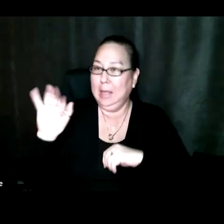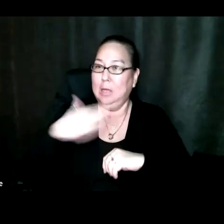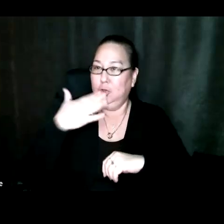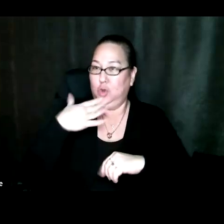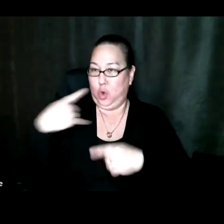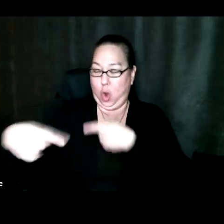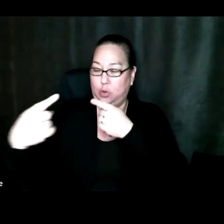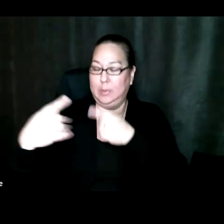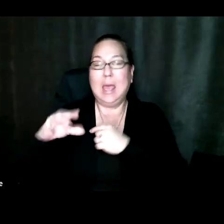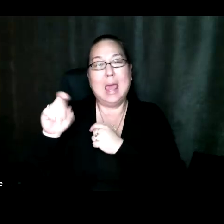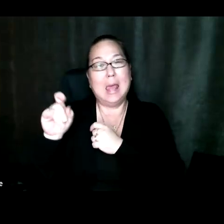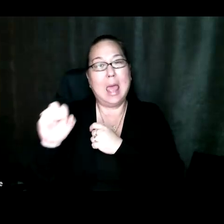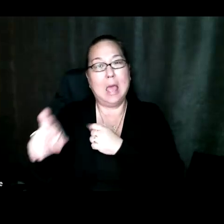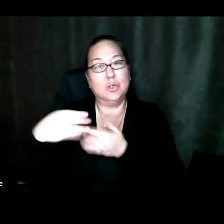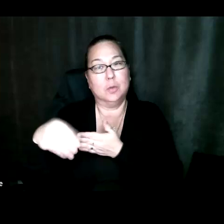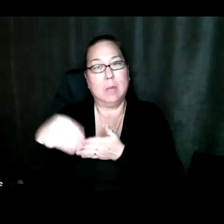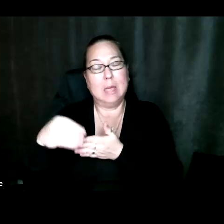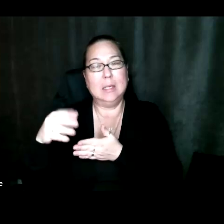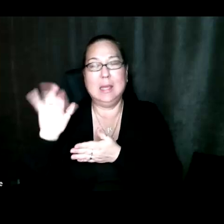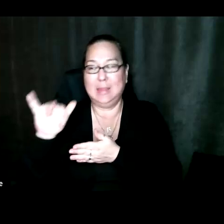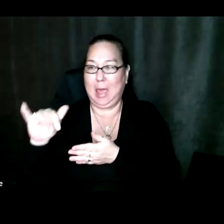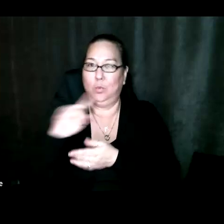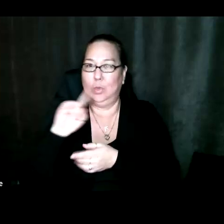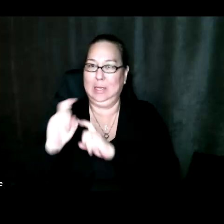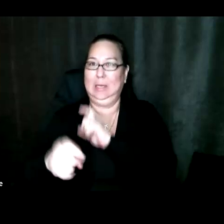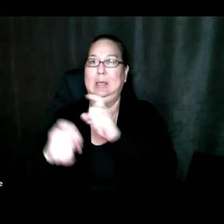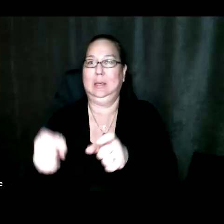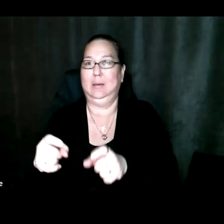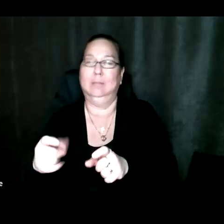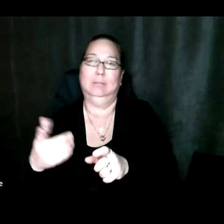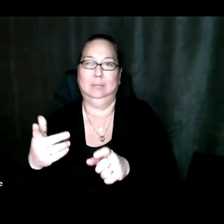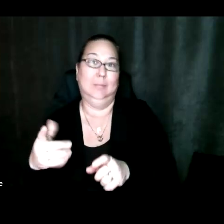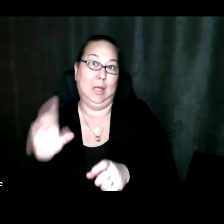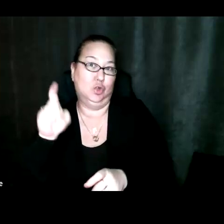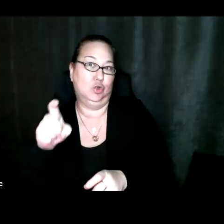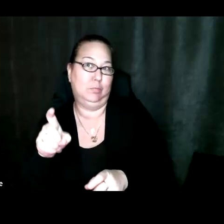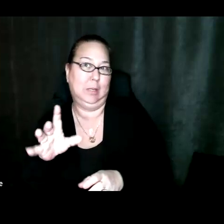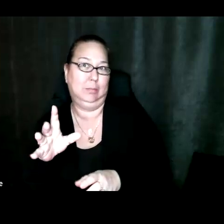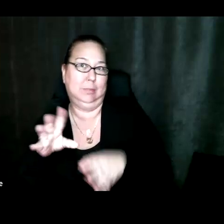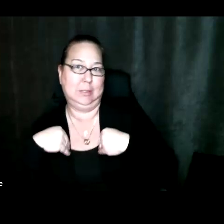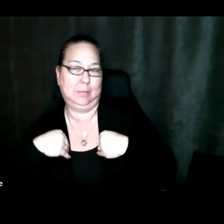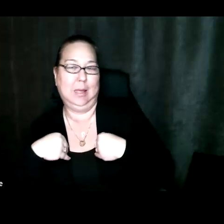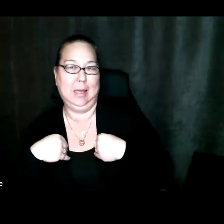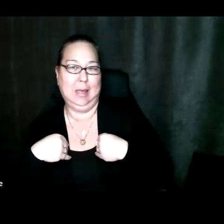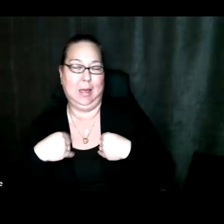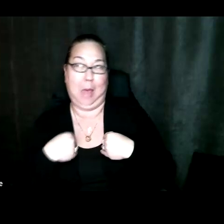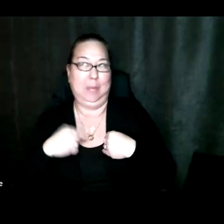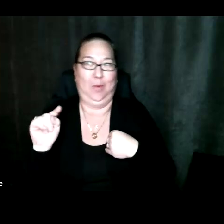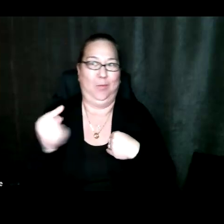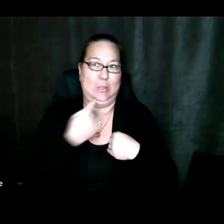funded districts like ours at what they should be funded, right? I would be the first one to say